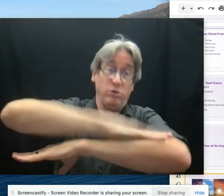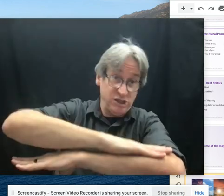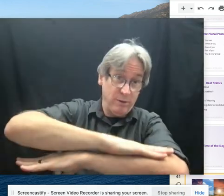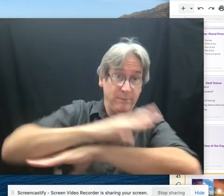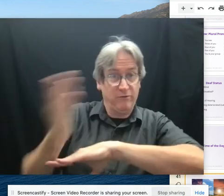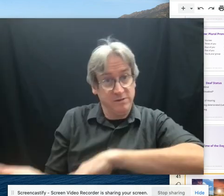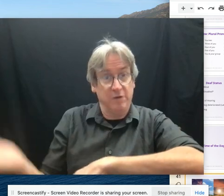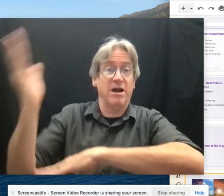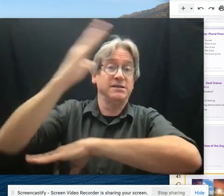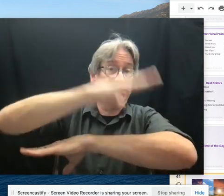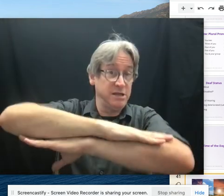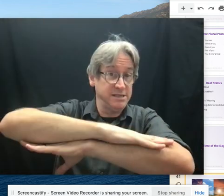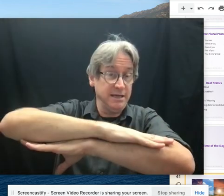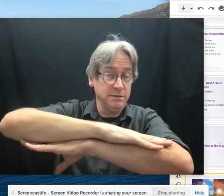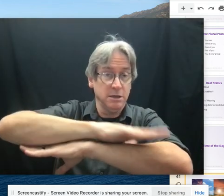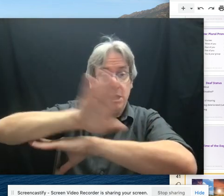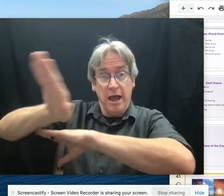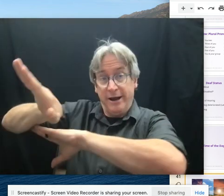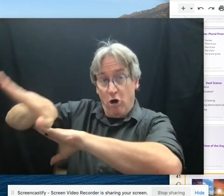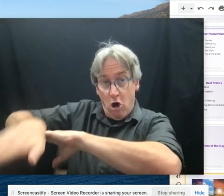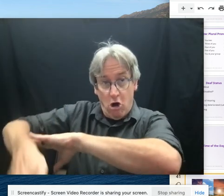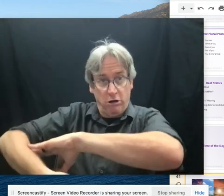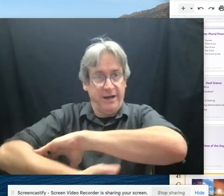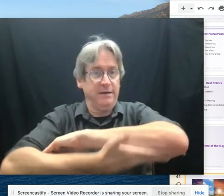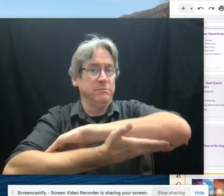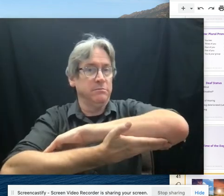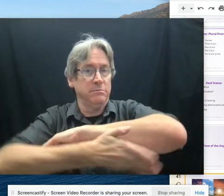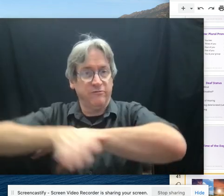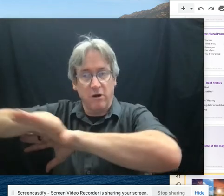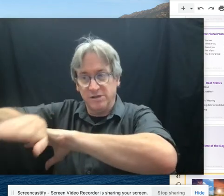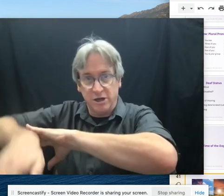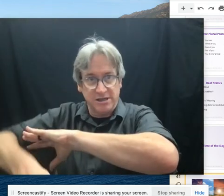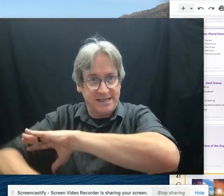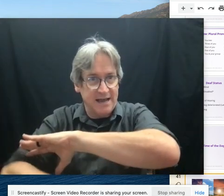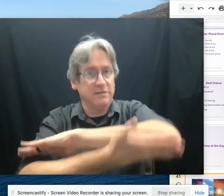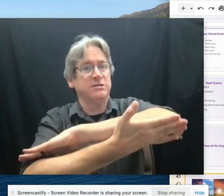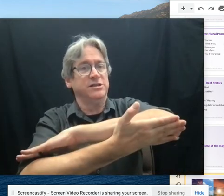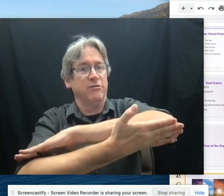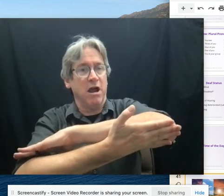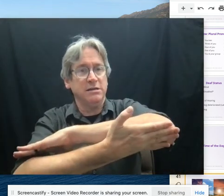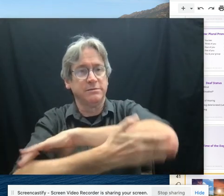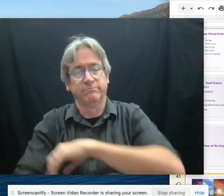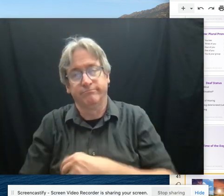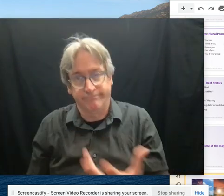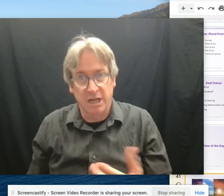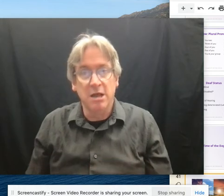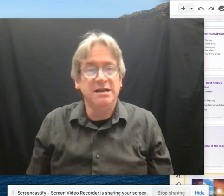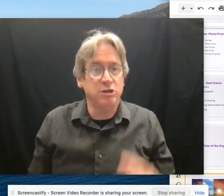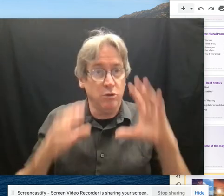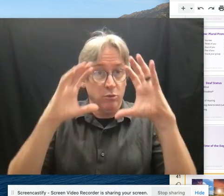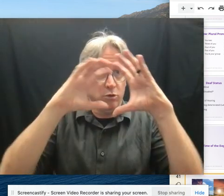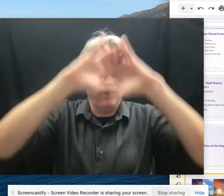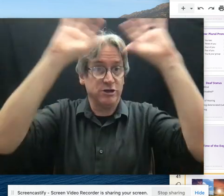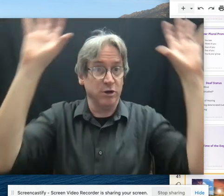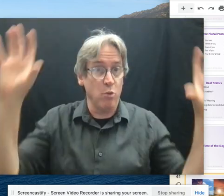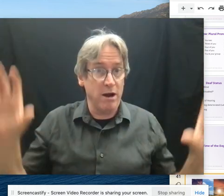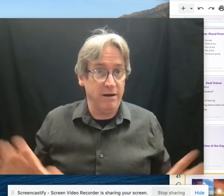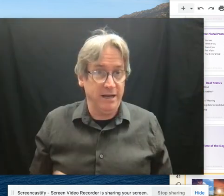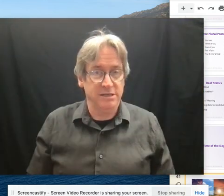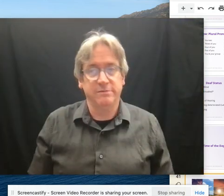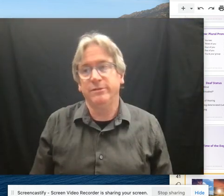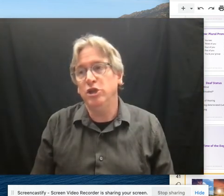That whole sweep from sunrise to sunset, and all night from sunset to sunrise. So we're